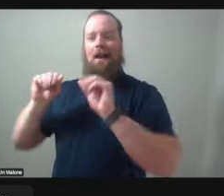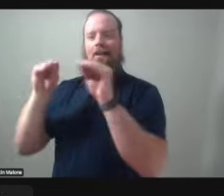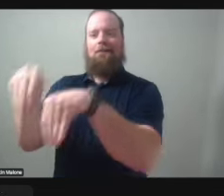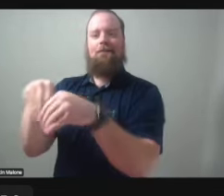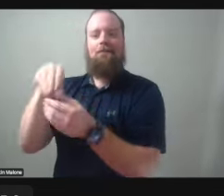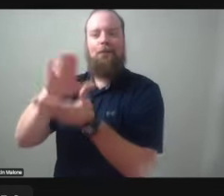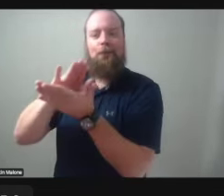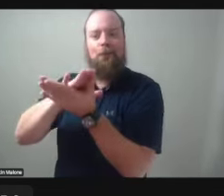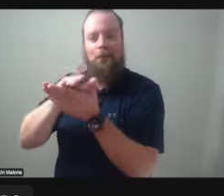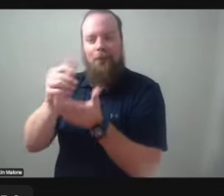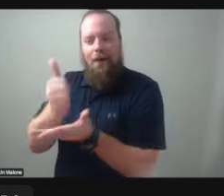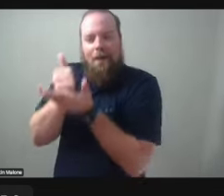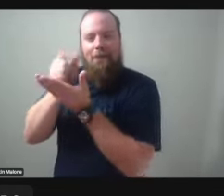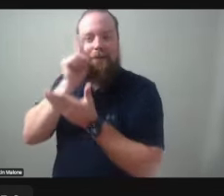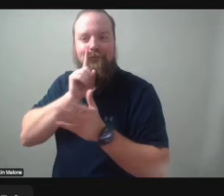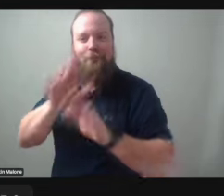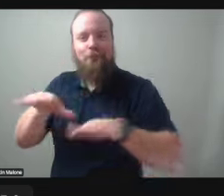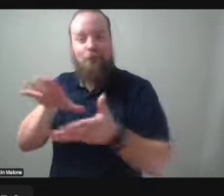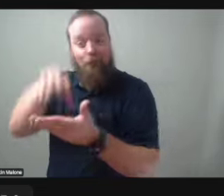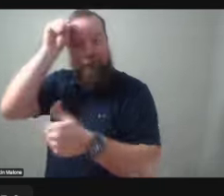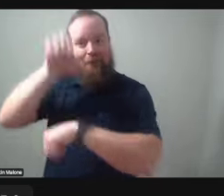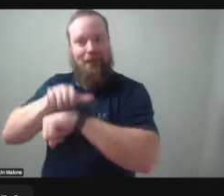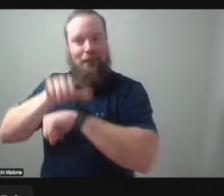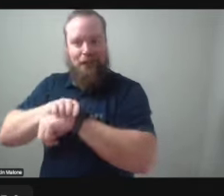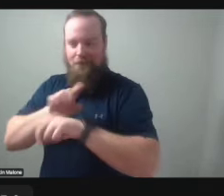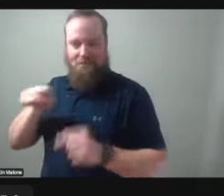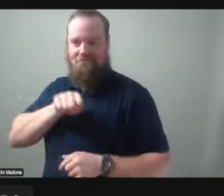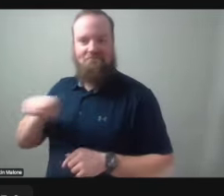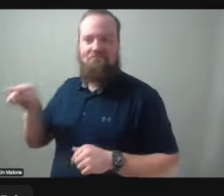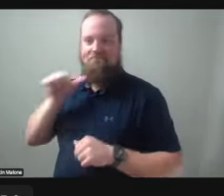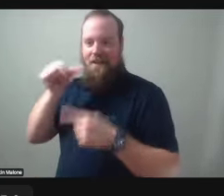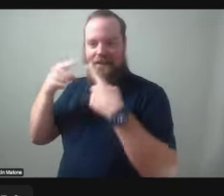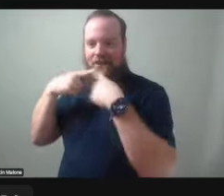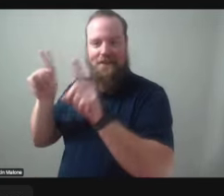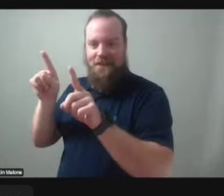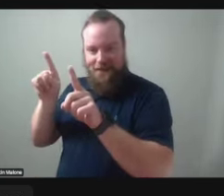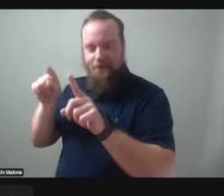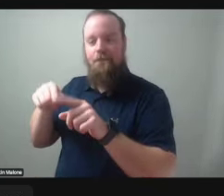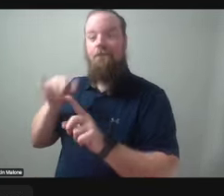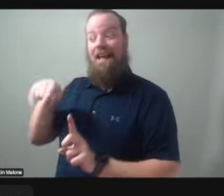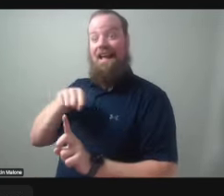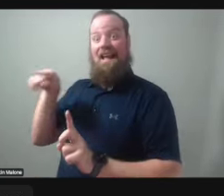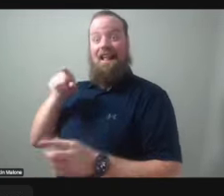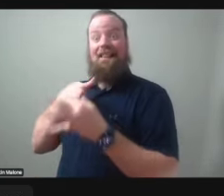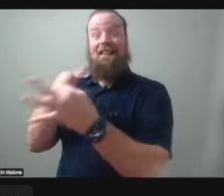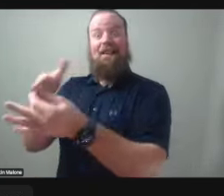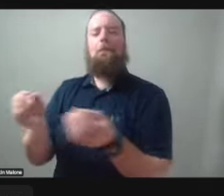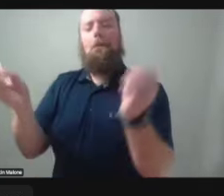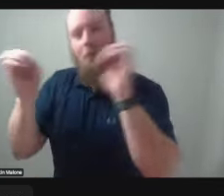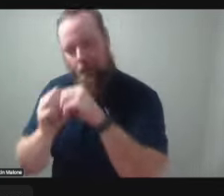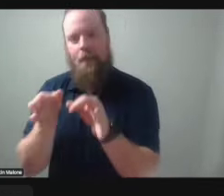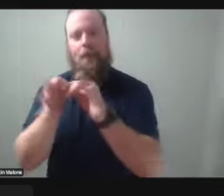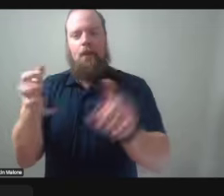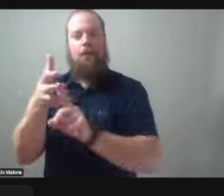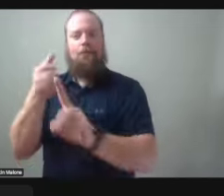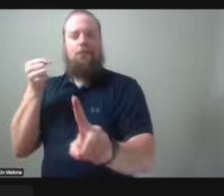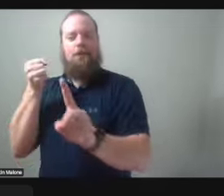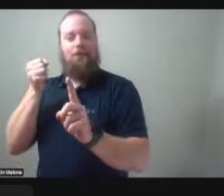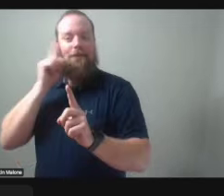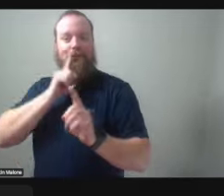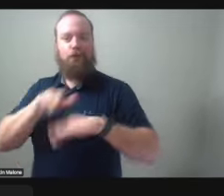been devised within school settings to help children learn English. And I must say that